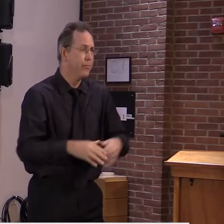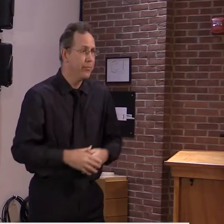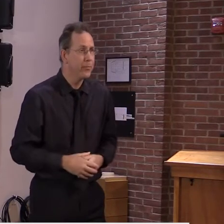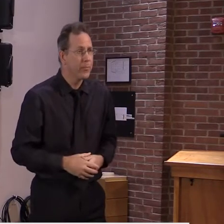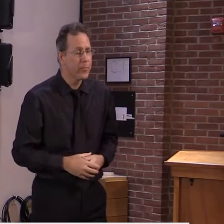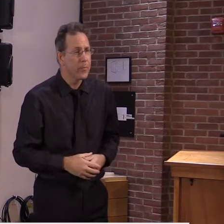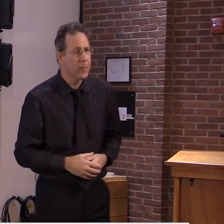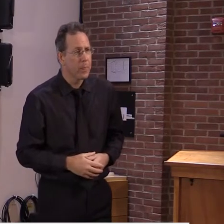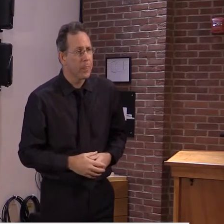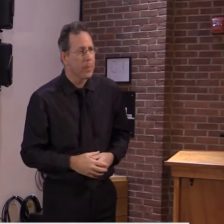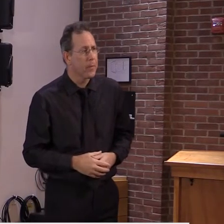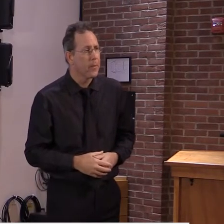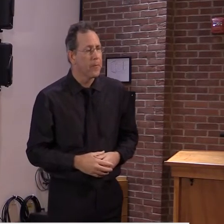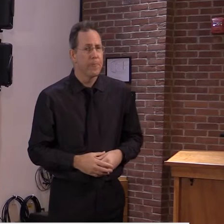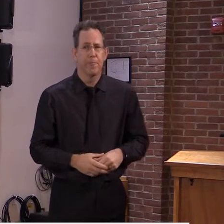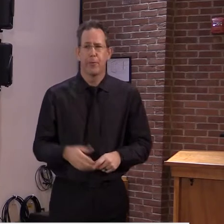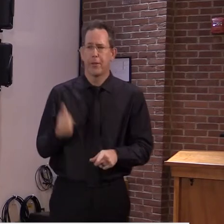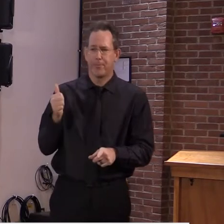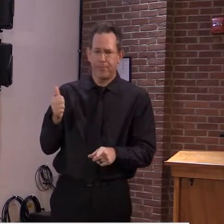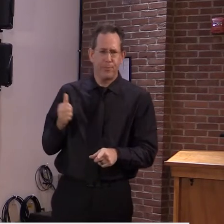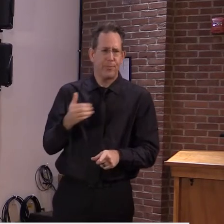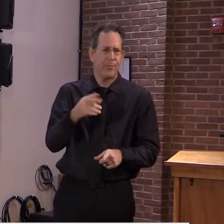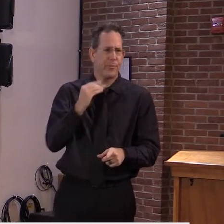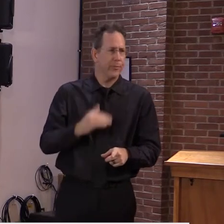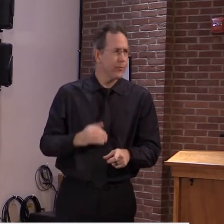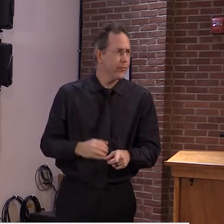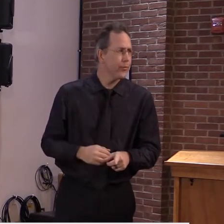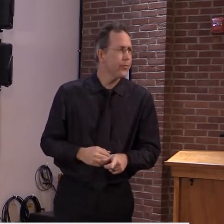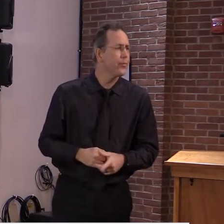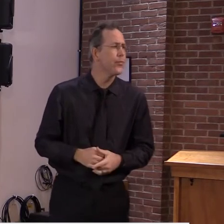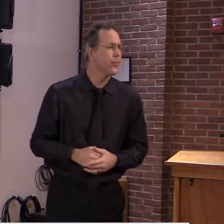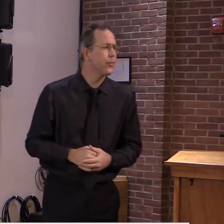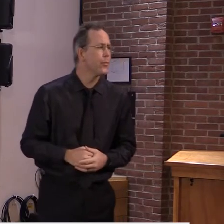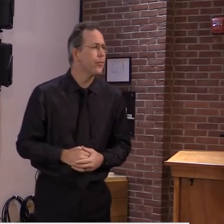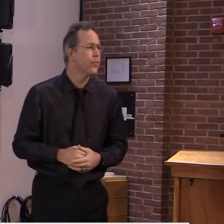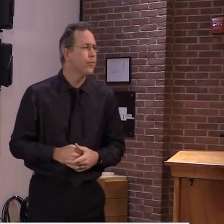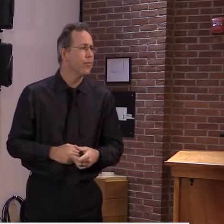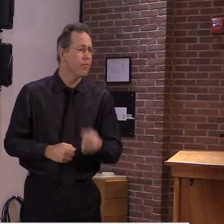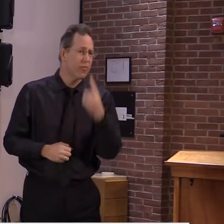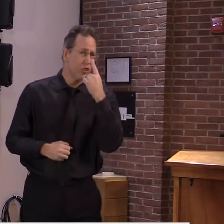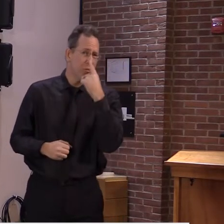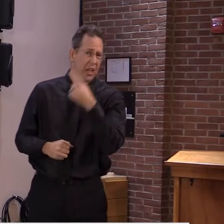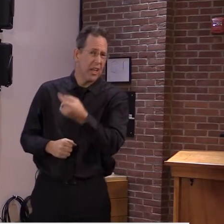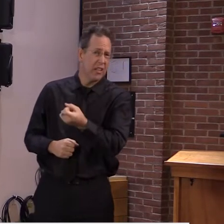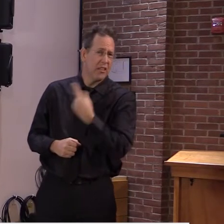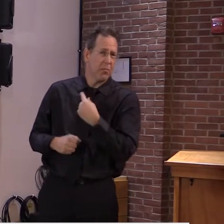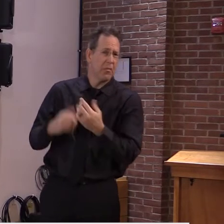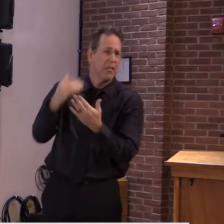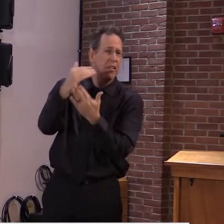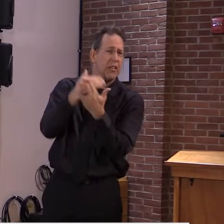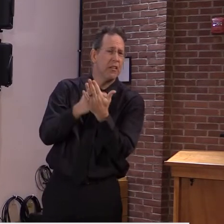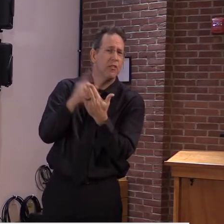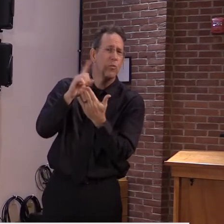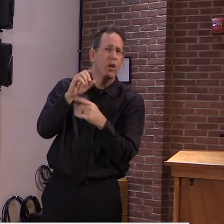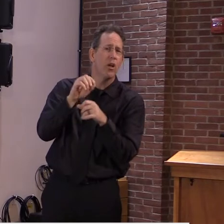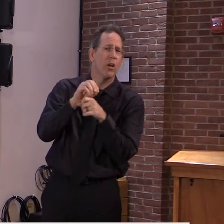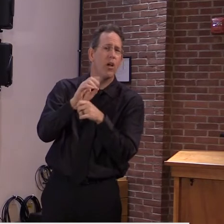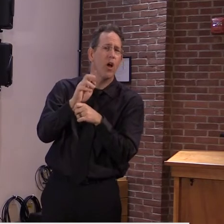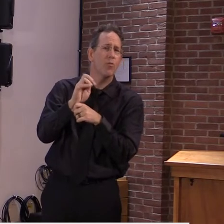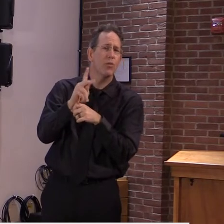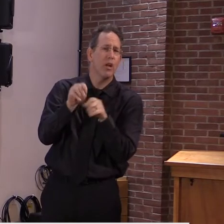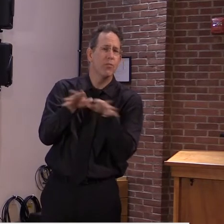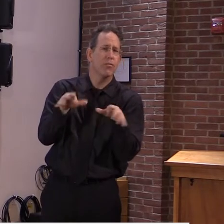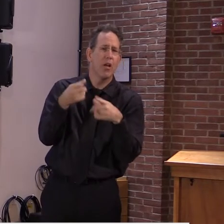Okay, thank you. I just, maybe just, can you send the list over and we'll take a look at it, and not to ask you to